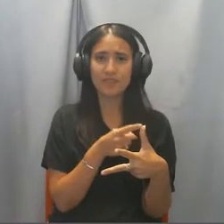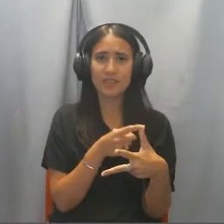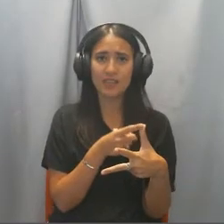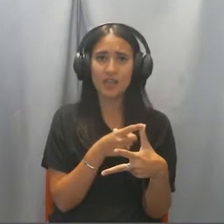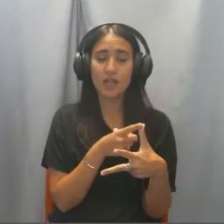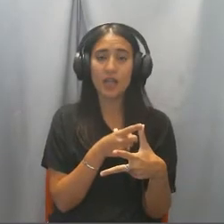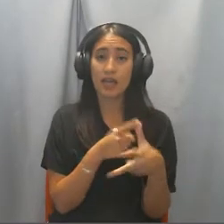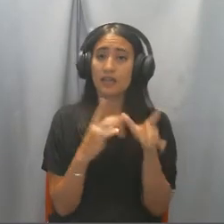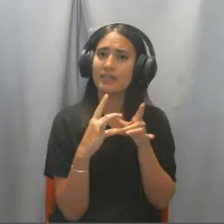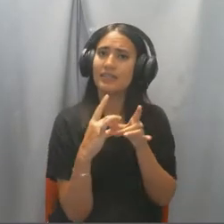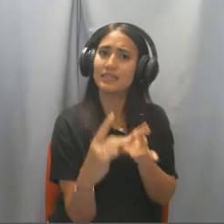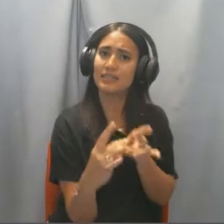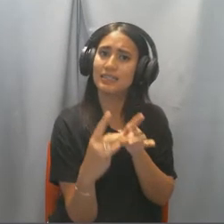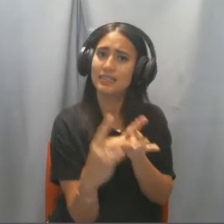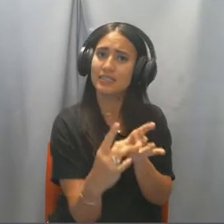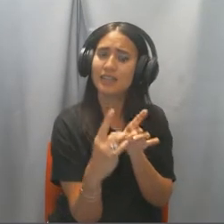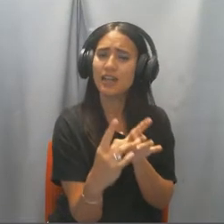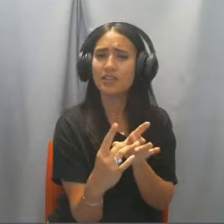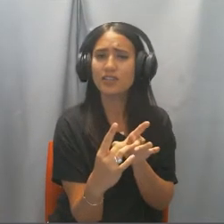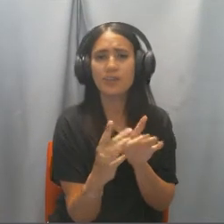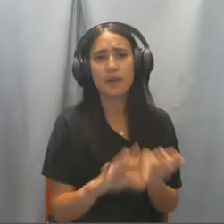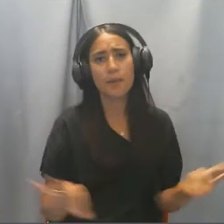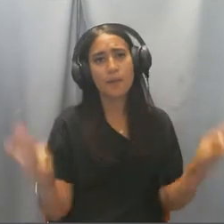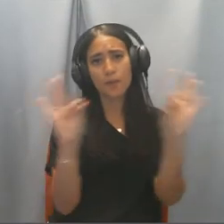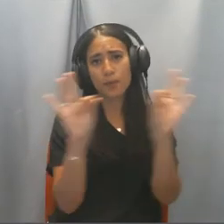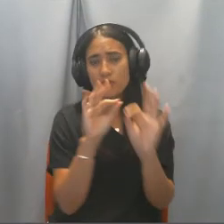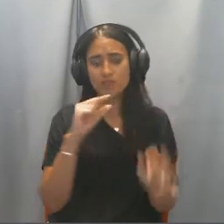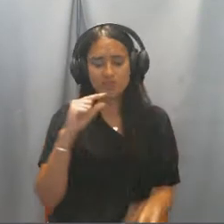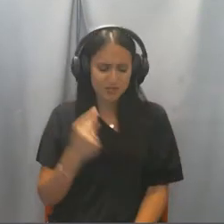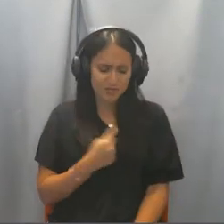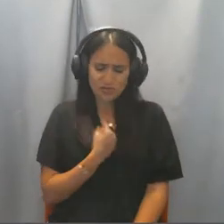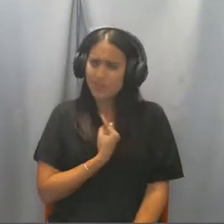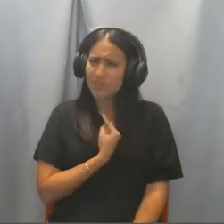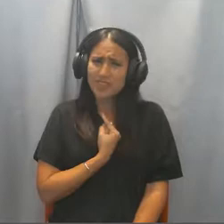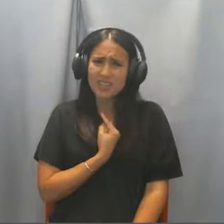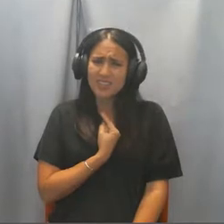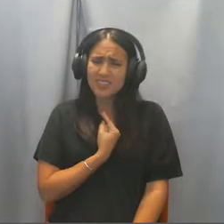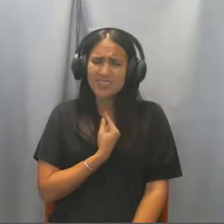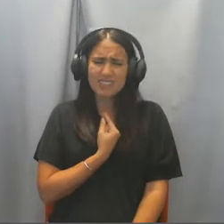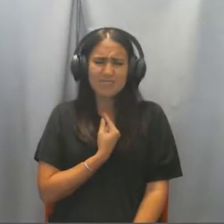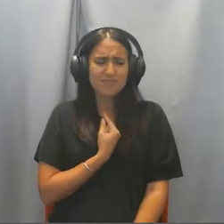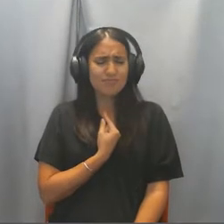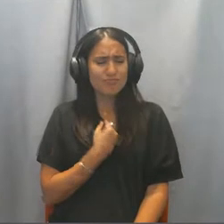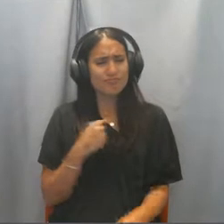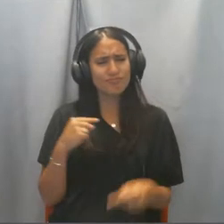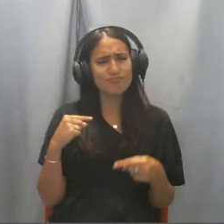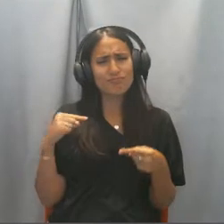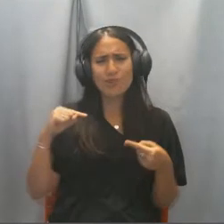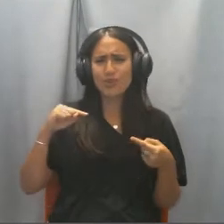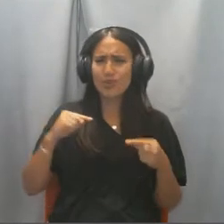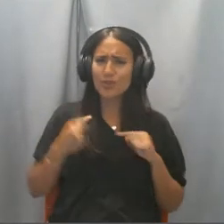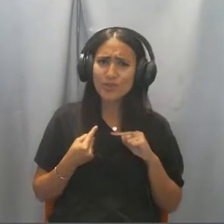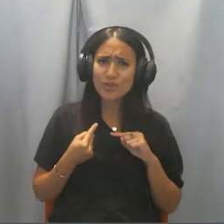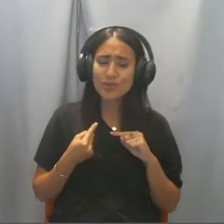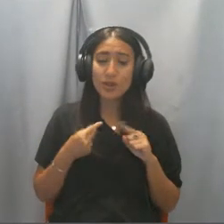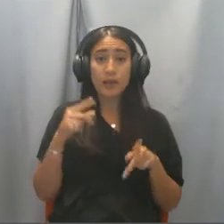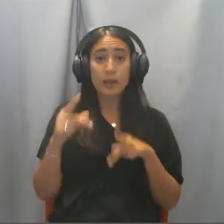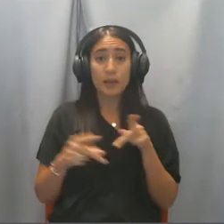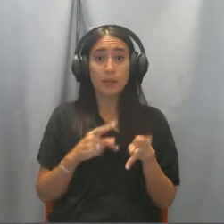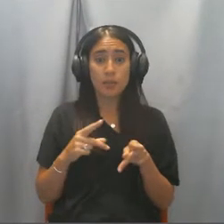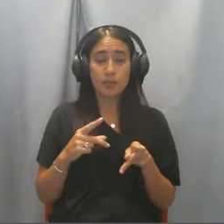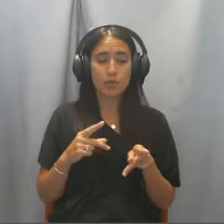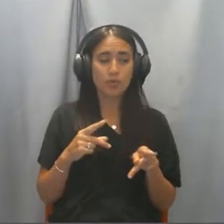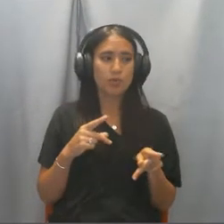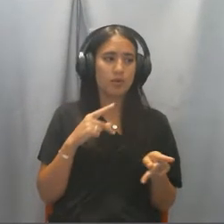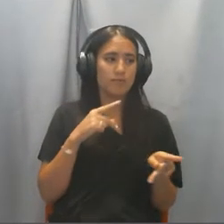and that loneliness kills. It turns out that people who are more socially connected to family, to friends,